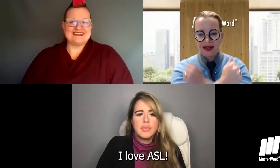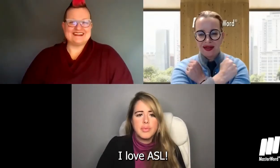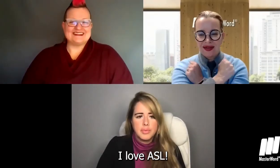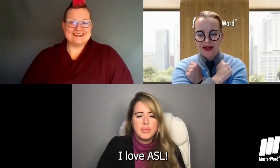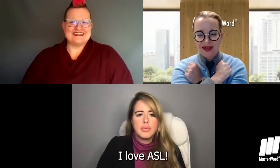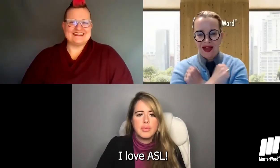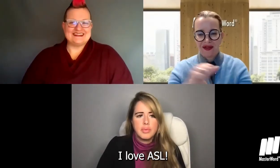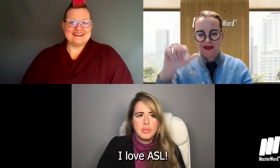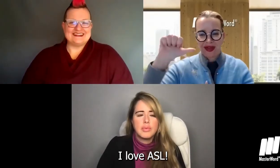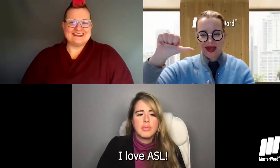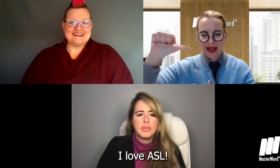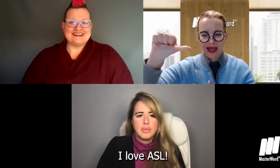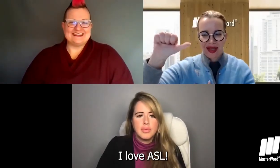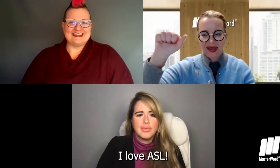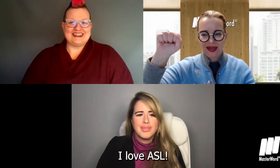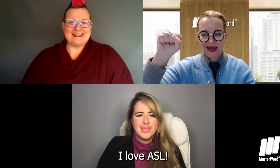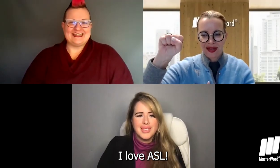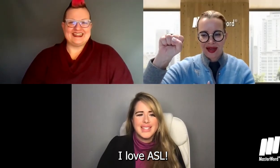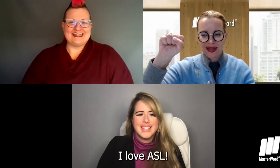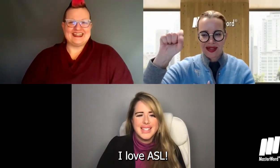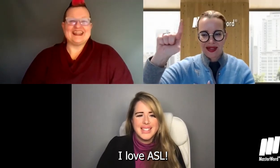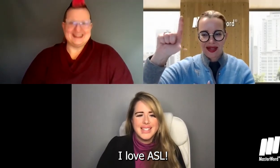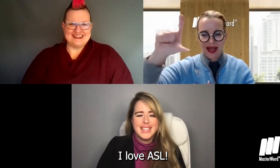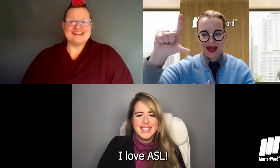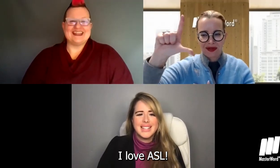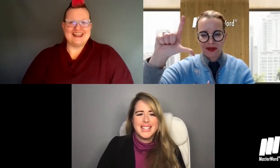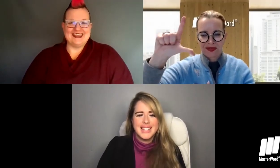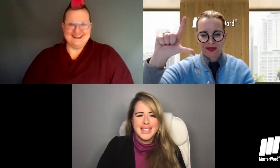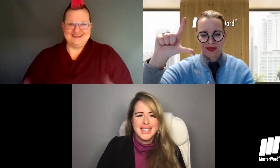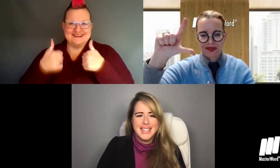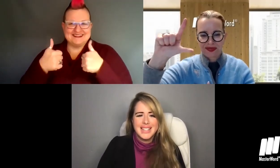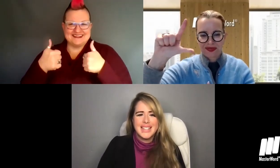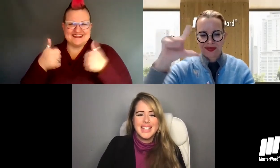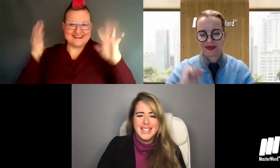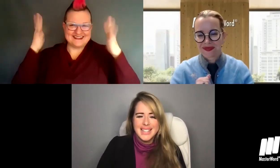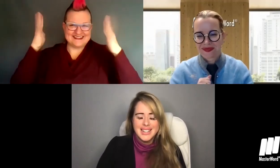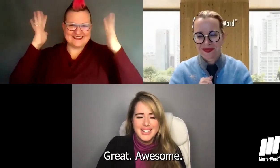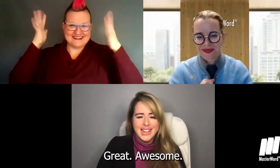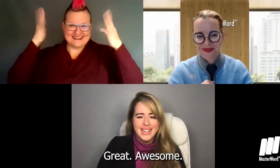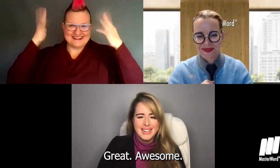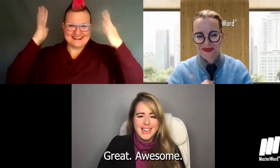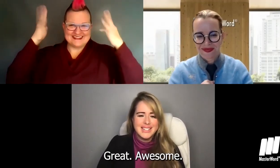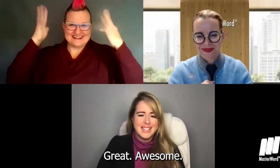love ASL. Great. Awesome.